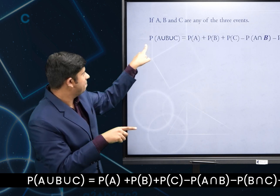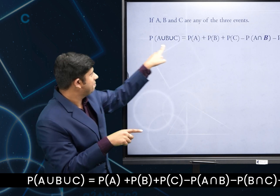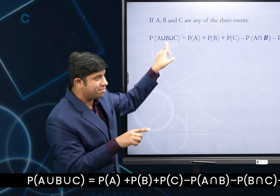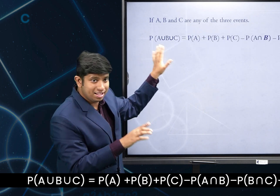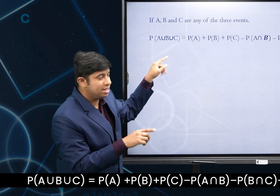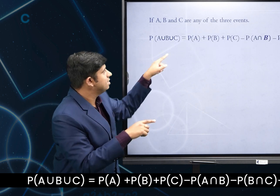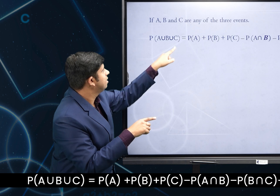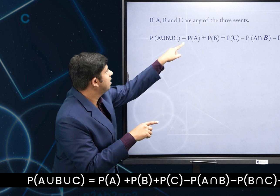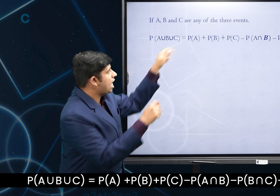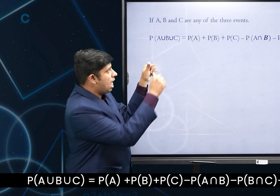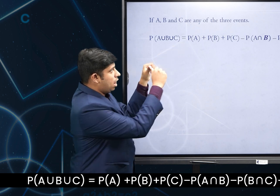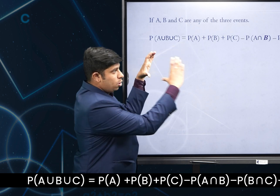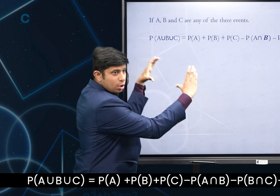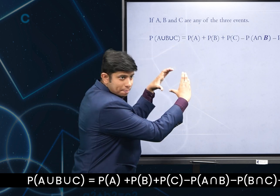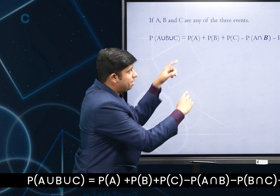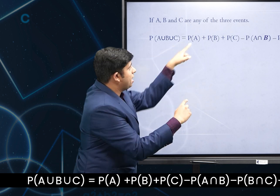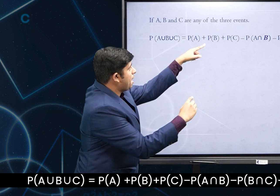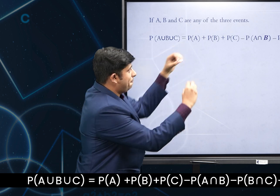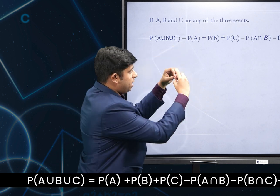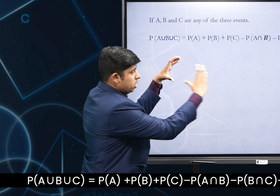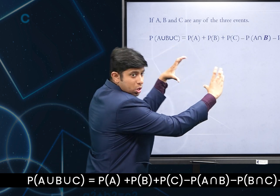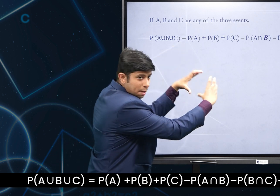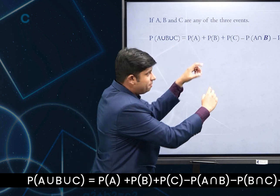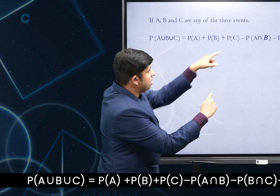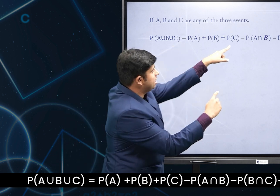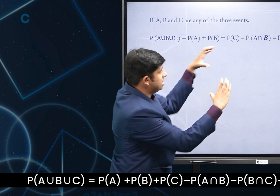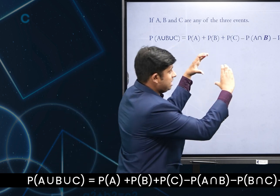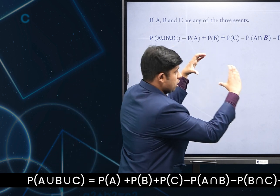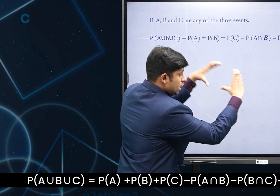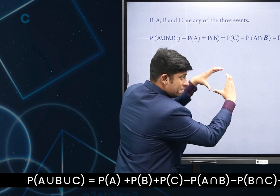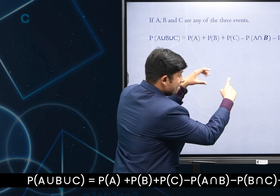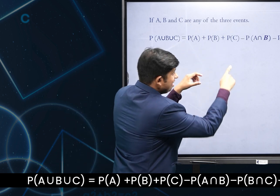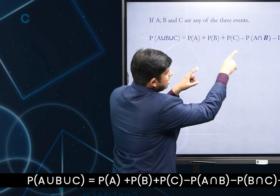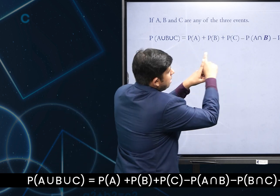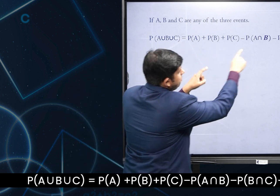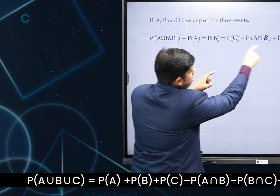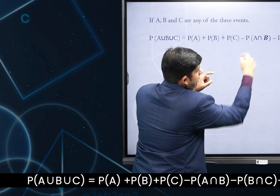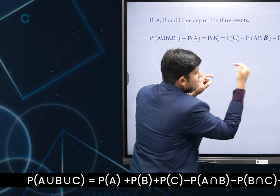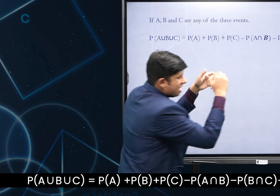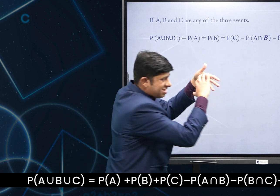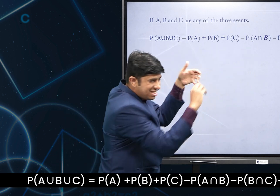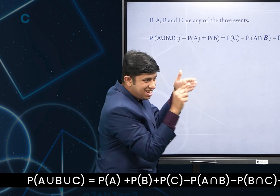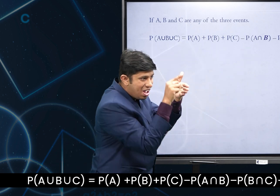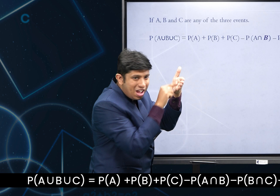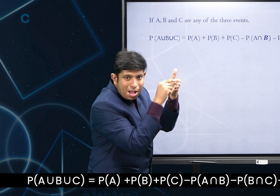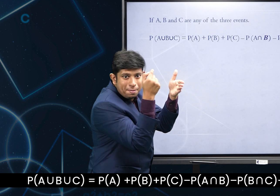to P of A plus P of B plus P of C minus P of A intersection B minus P of B intersection